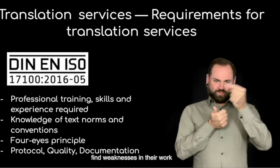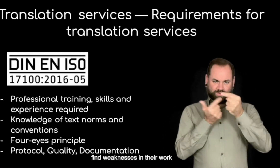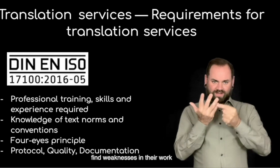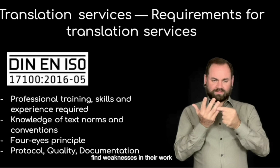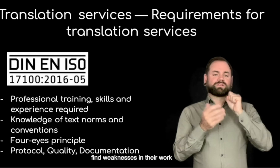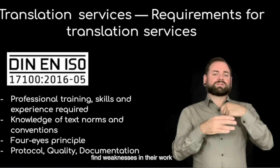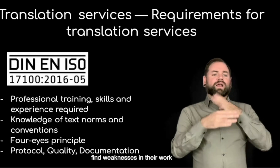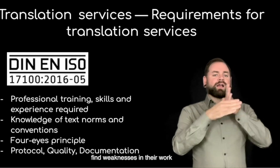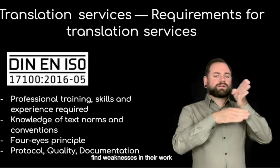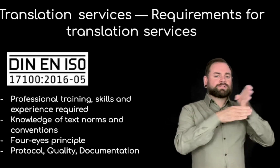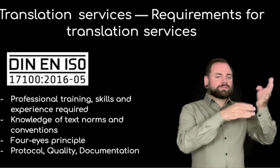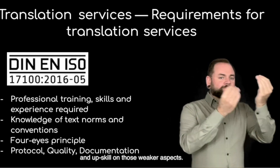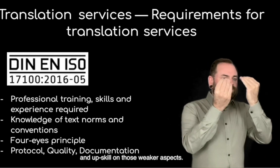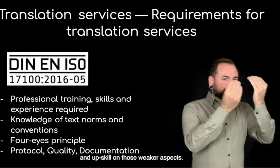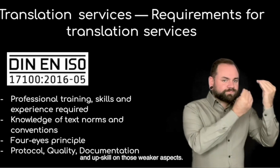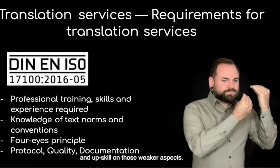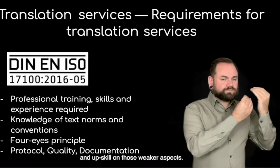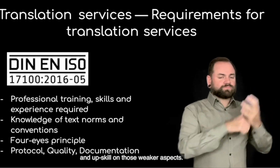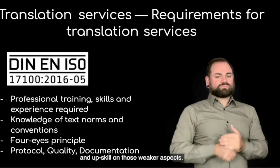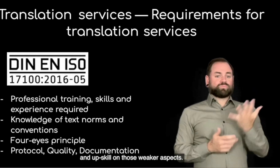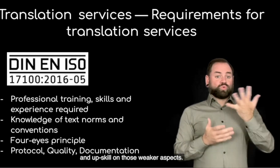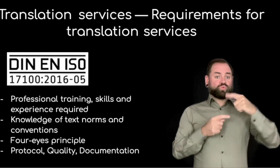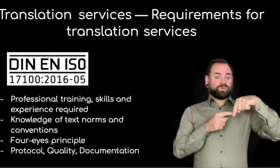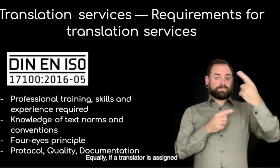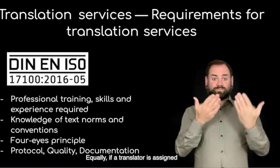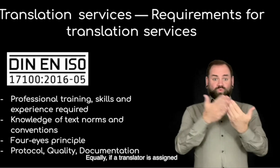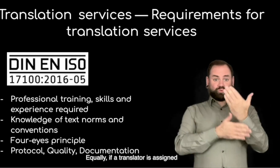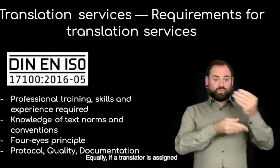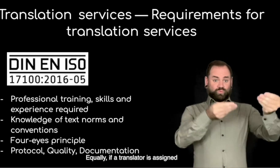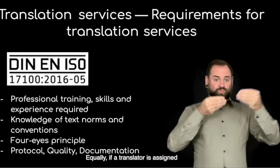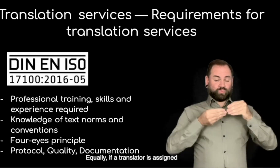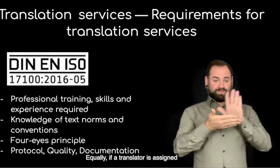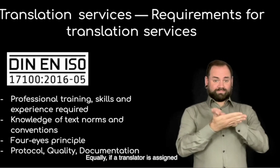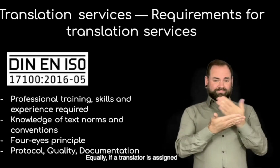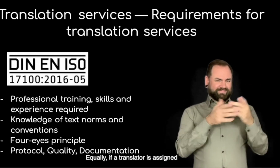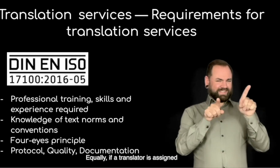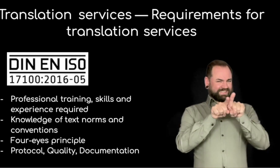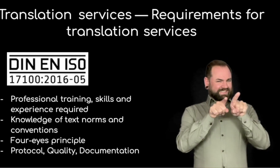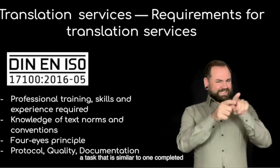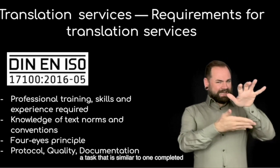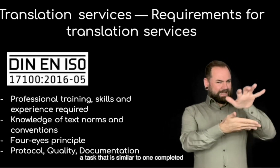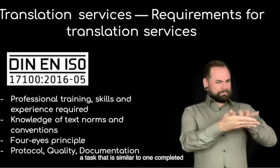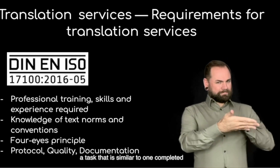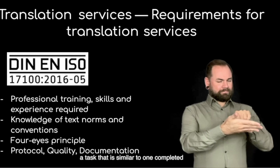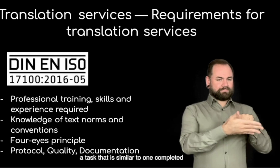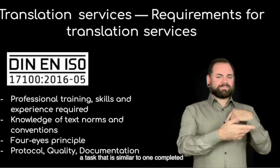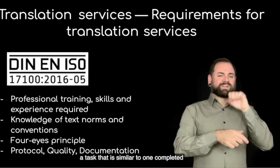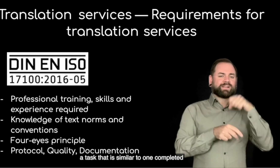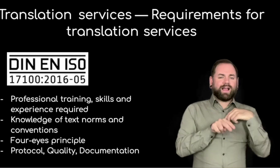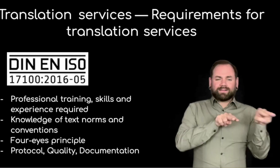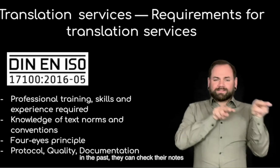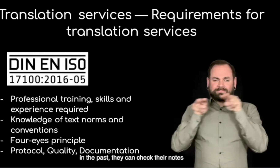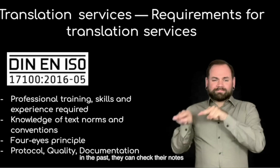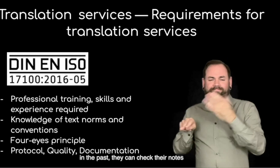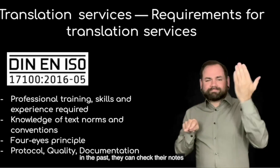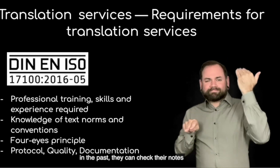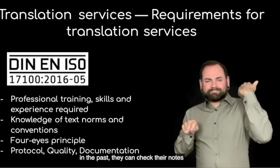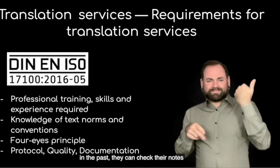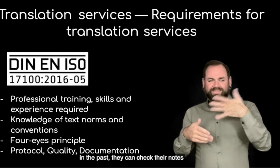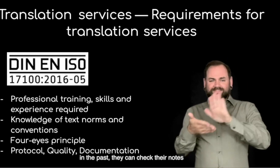find weaknesses in their work, and upskill on those weaker aspects. Equally, if a translator is assigned a task that is similar